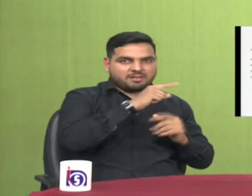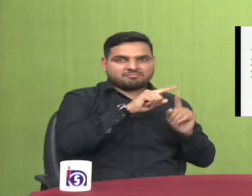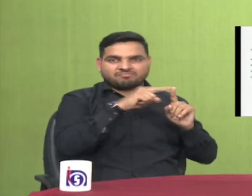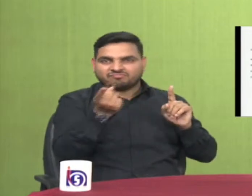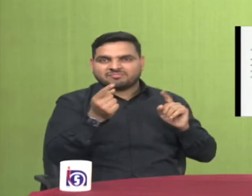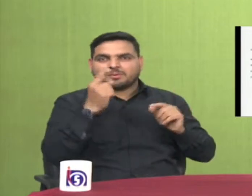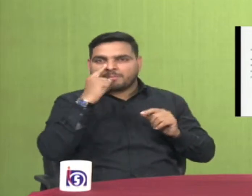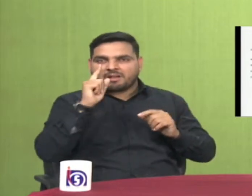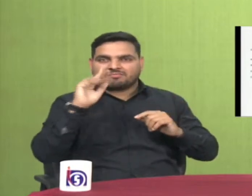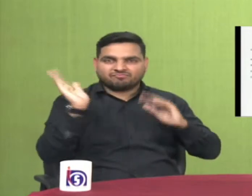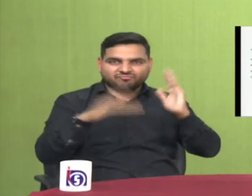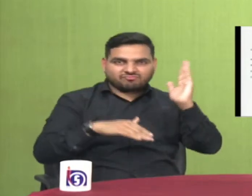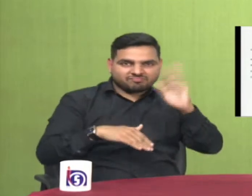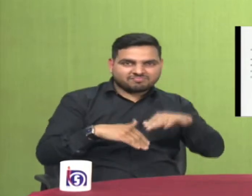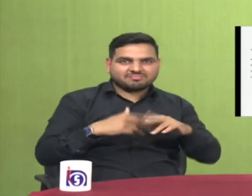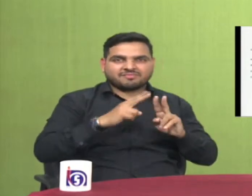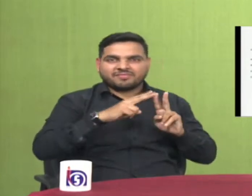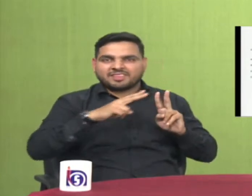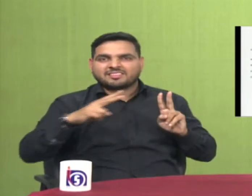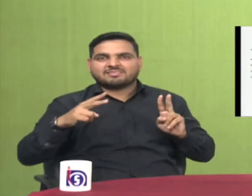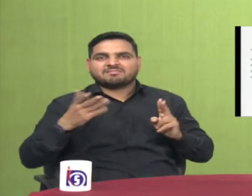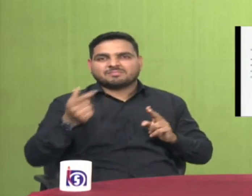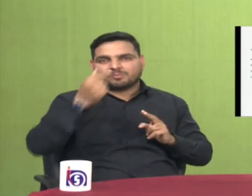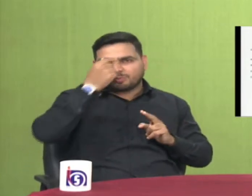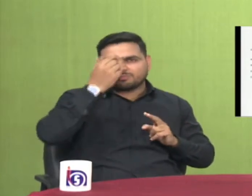which is not a very good thing.